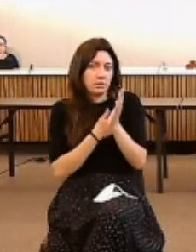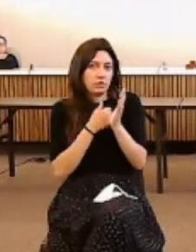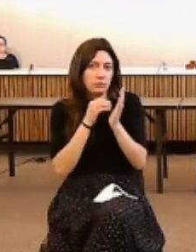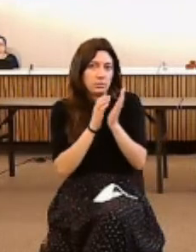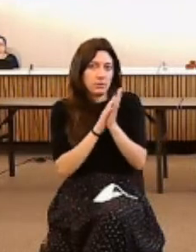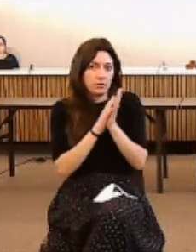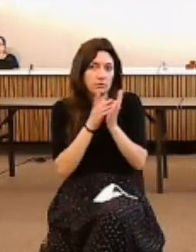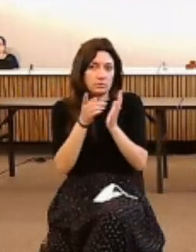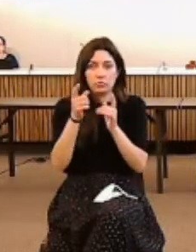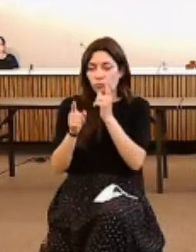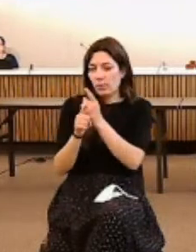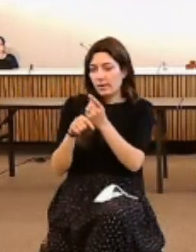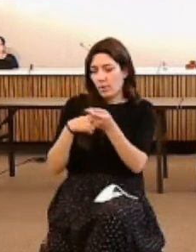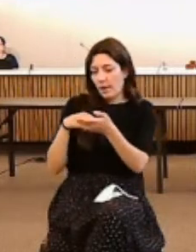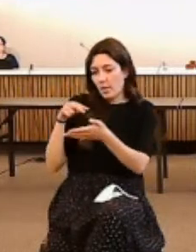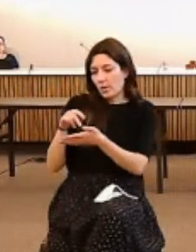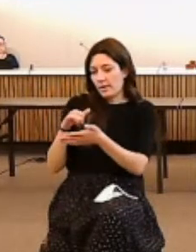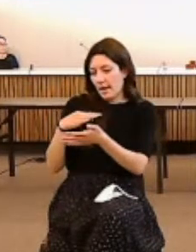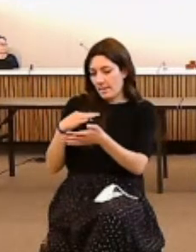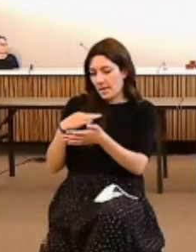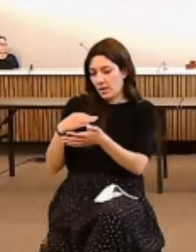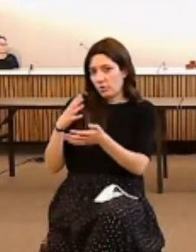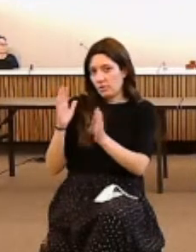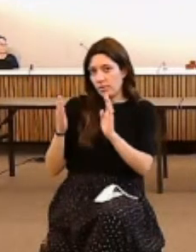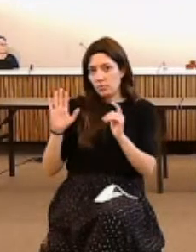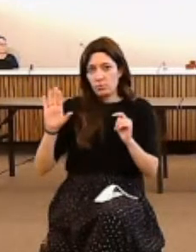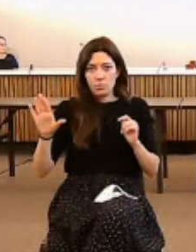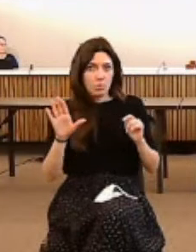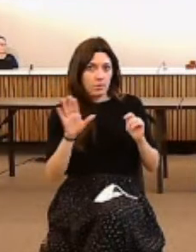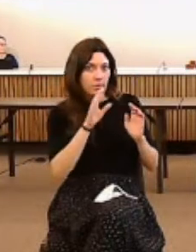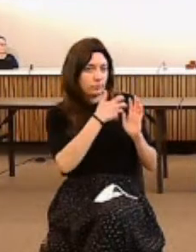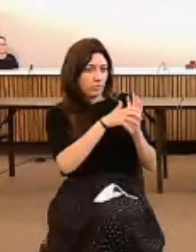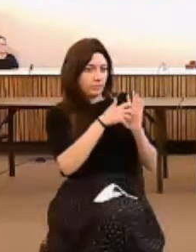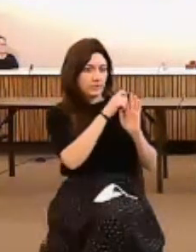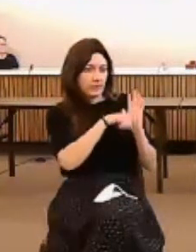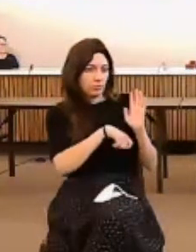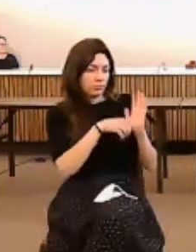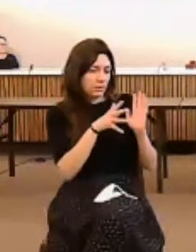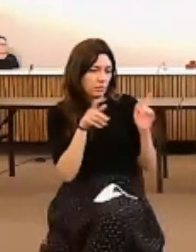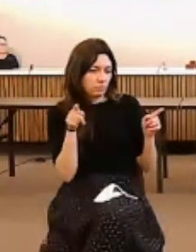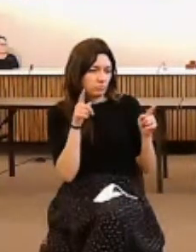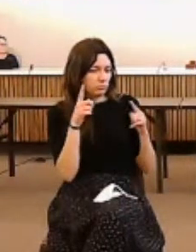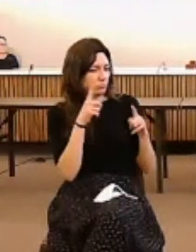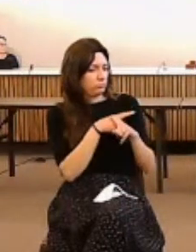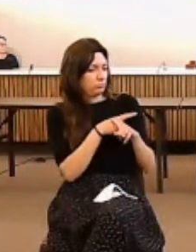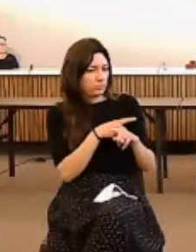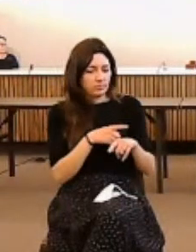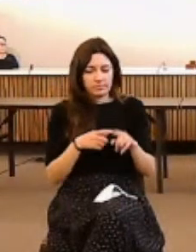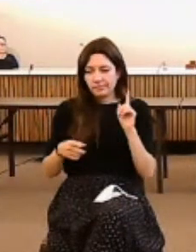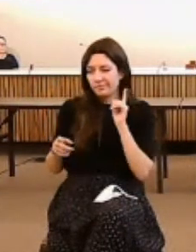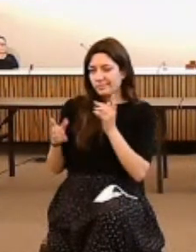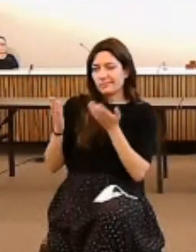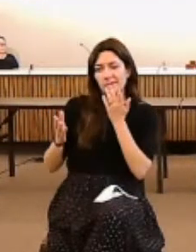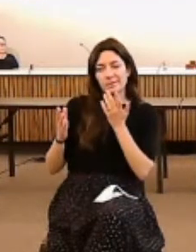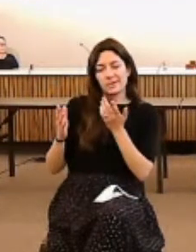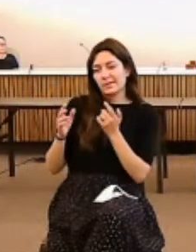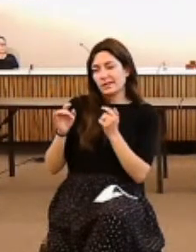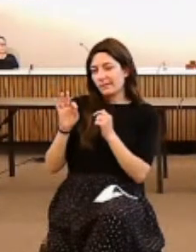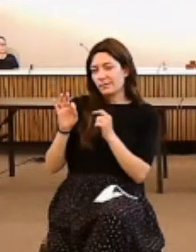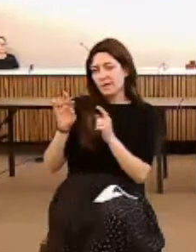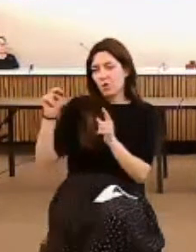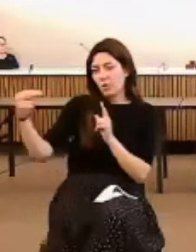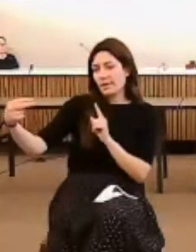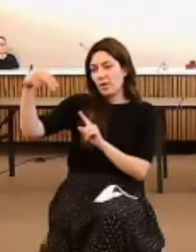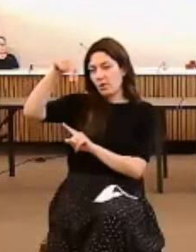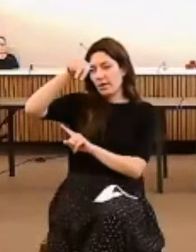so I'm submit. just looking at the application And- versus your, It might be whether it's looking at it from the which